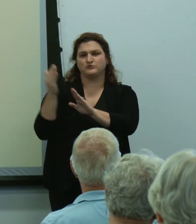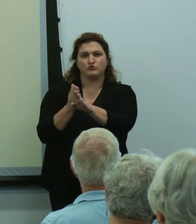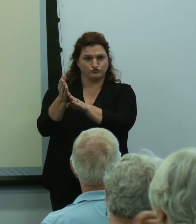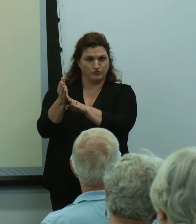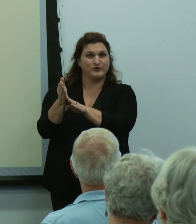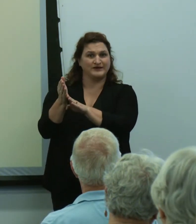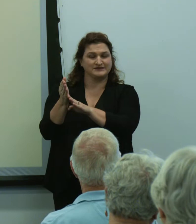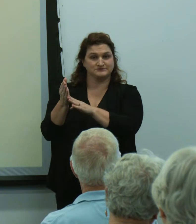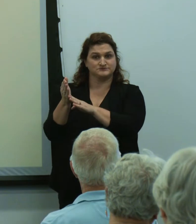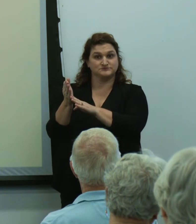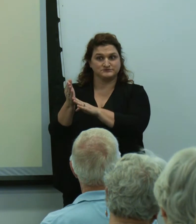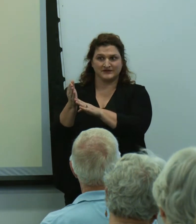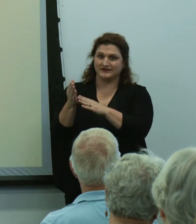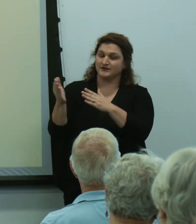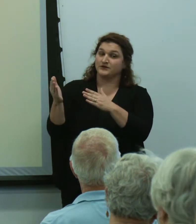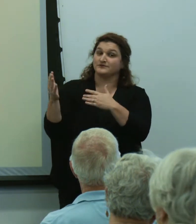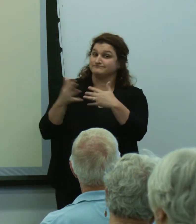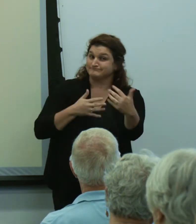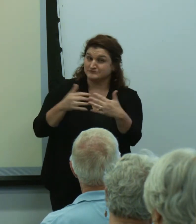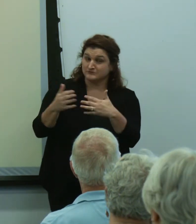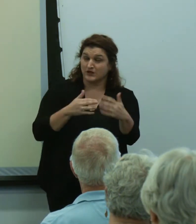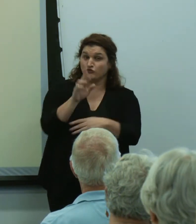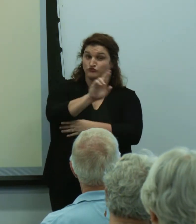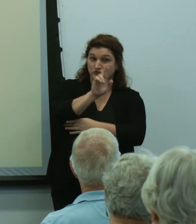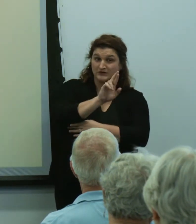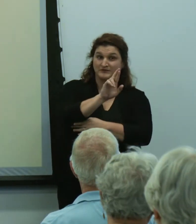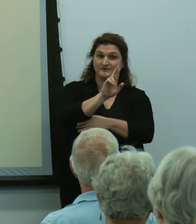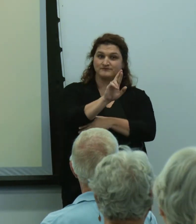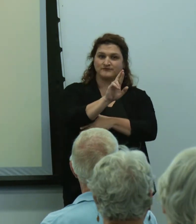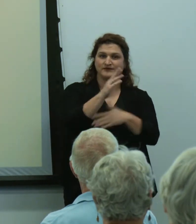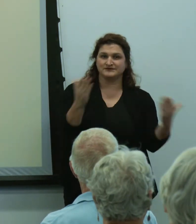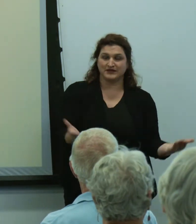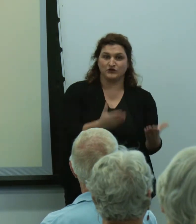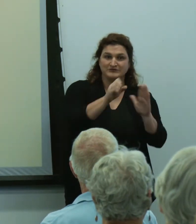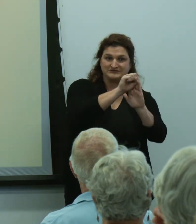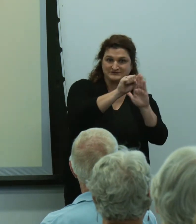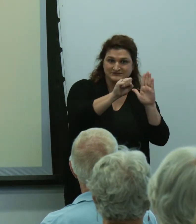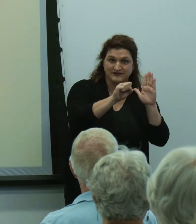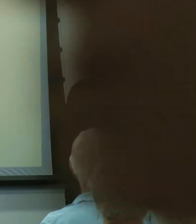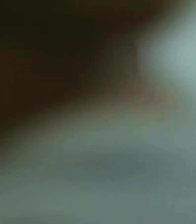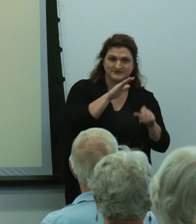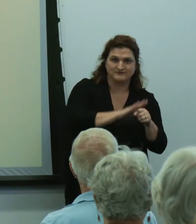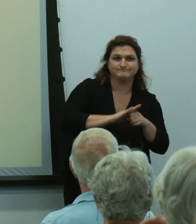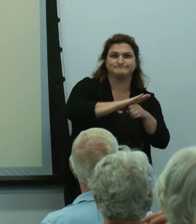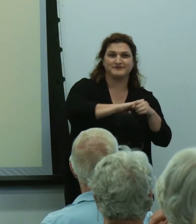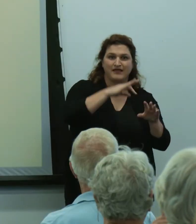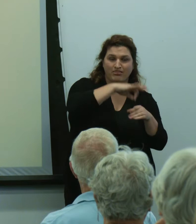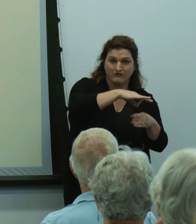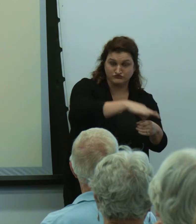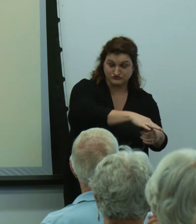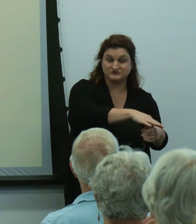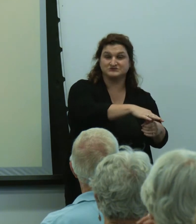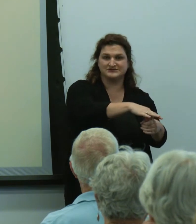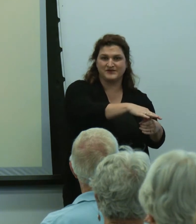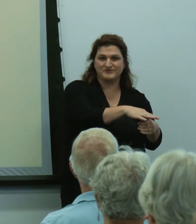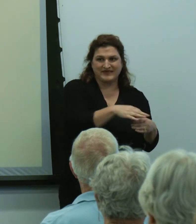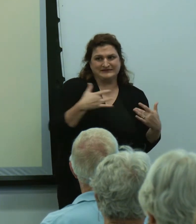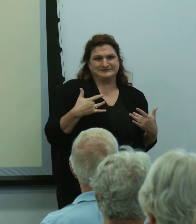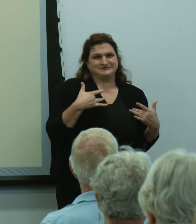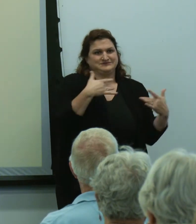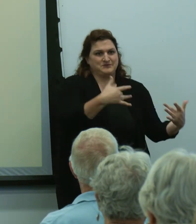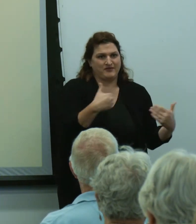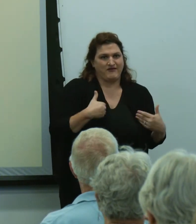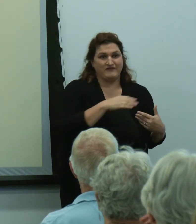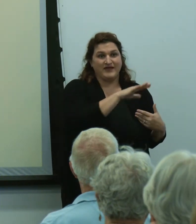though Republican candidates in statewide elections, 60%, typically received only 54%